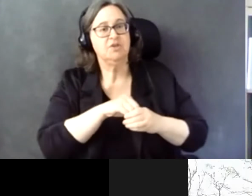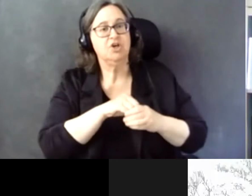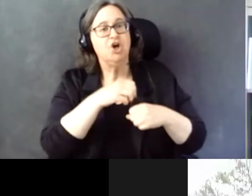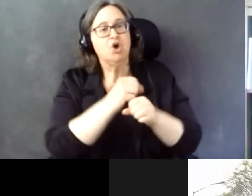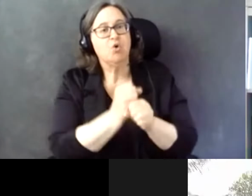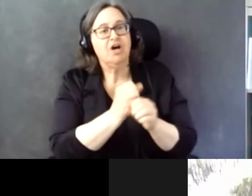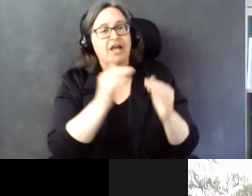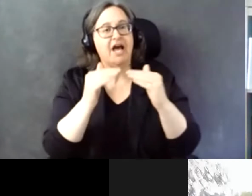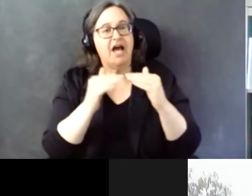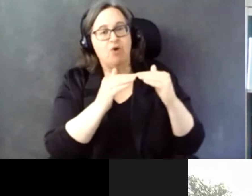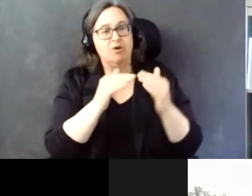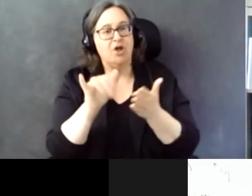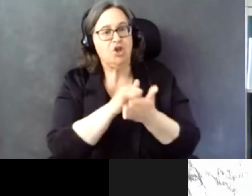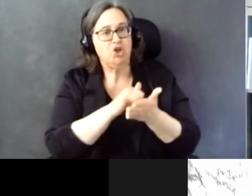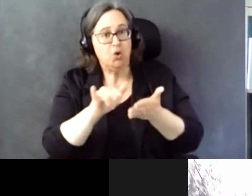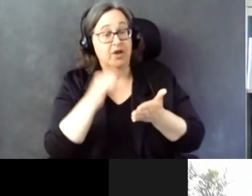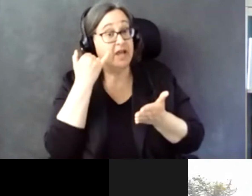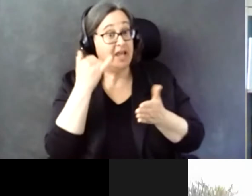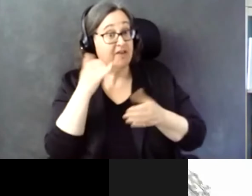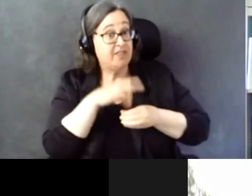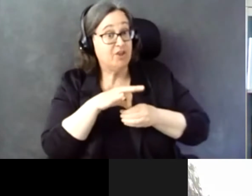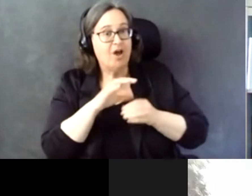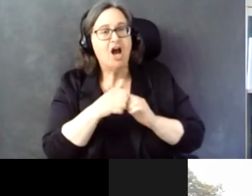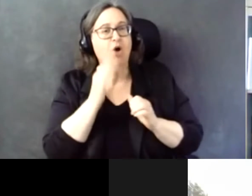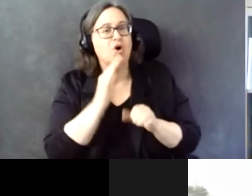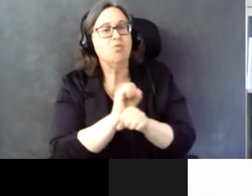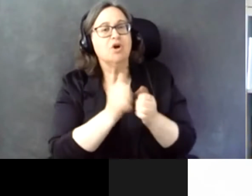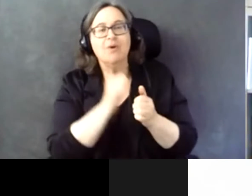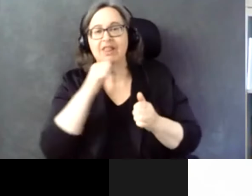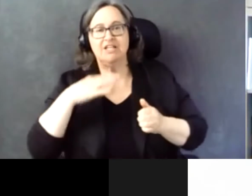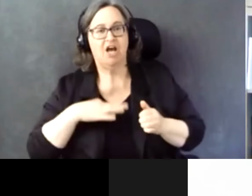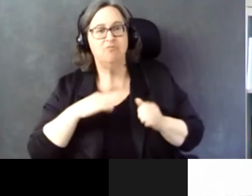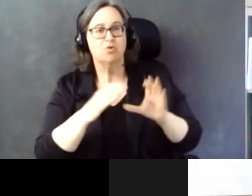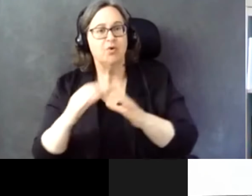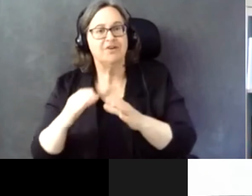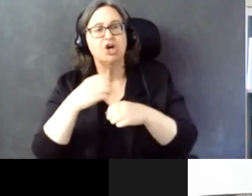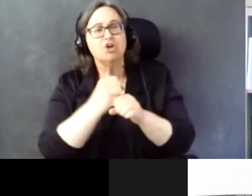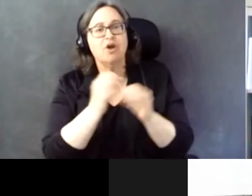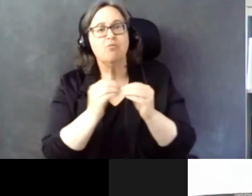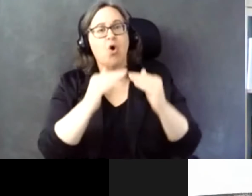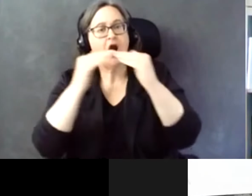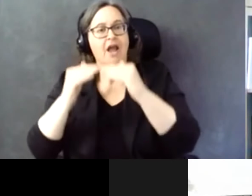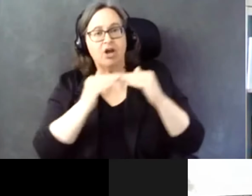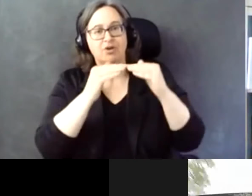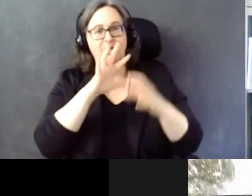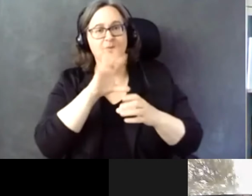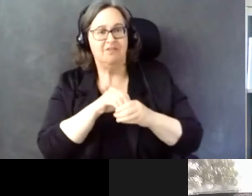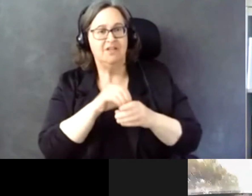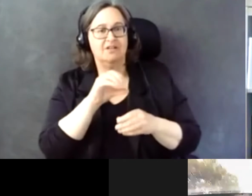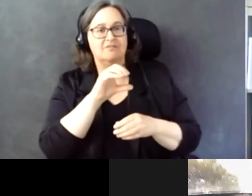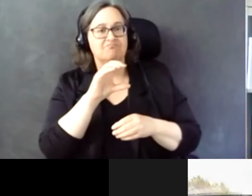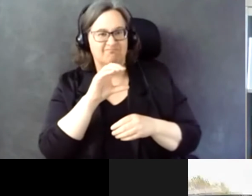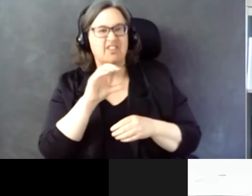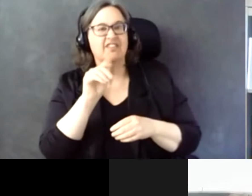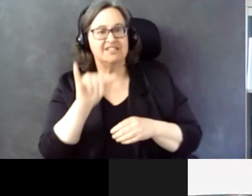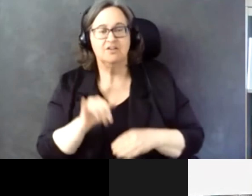creating an equitable new york and if elected how will you work with non-profits to create more equity within the city sure